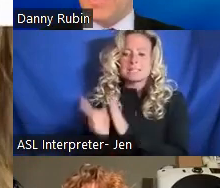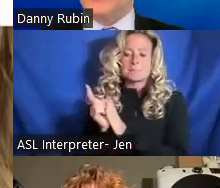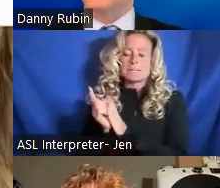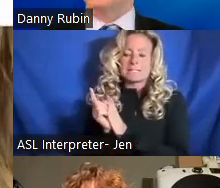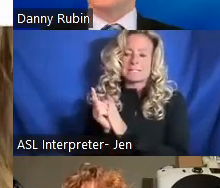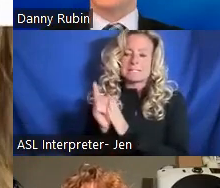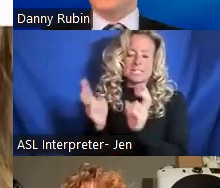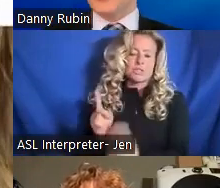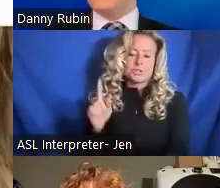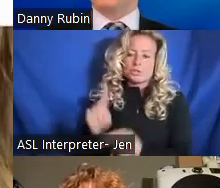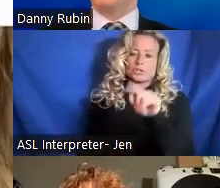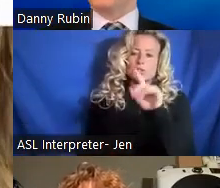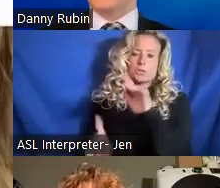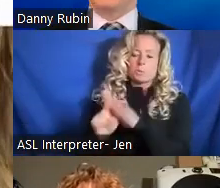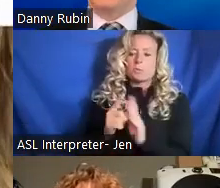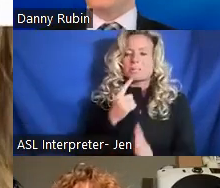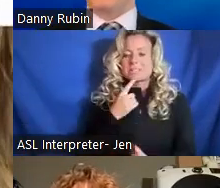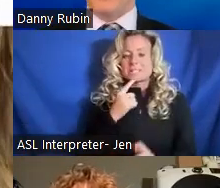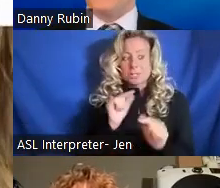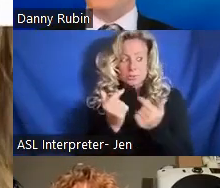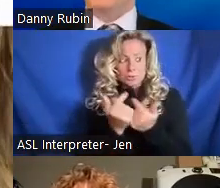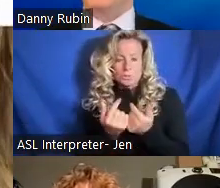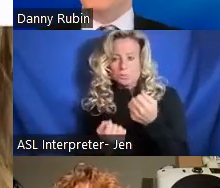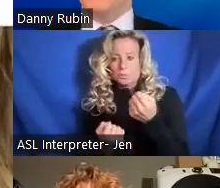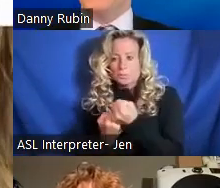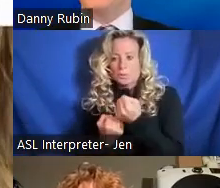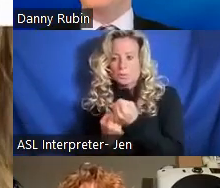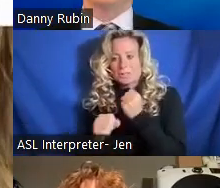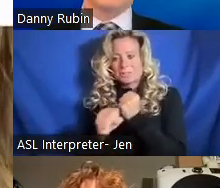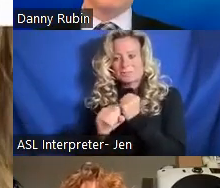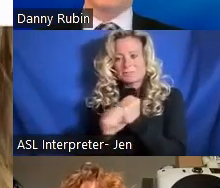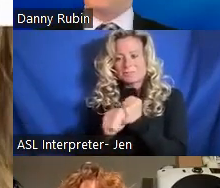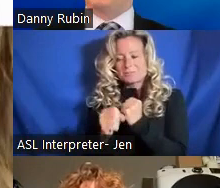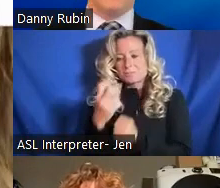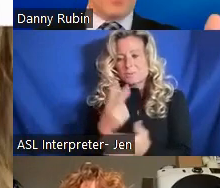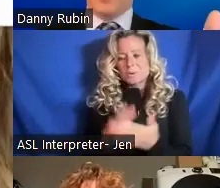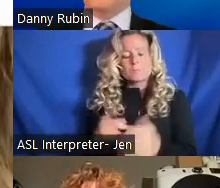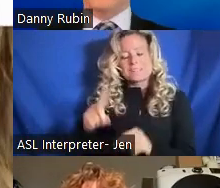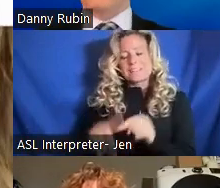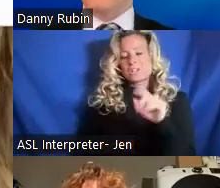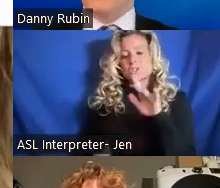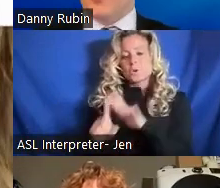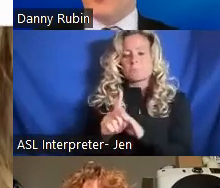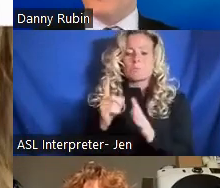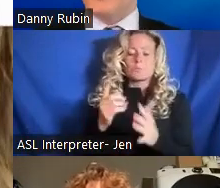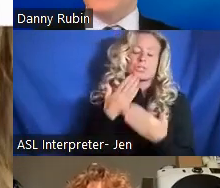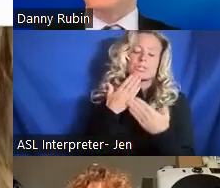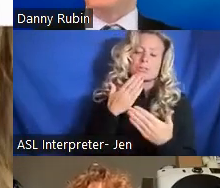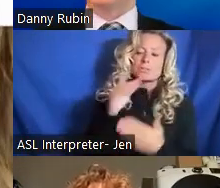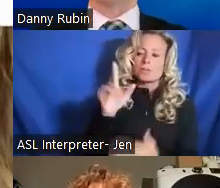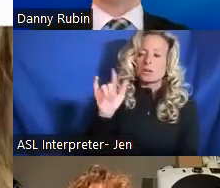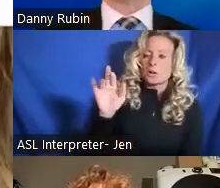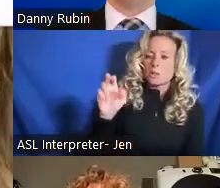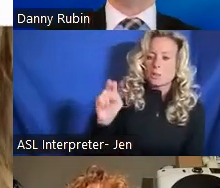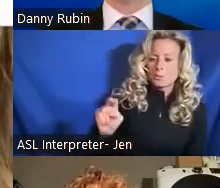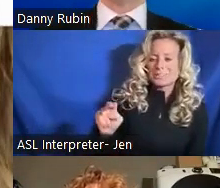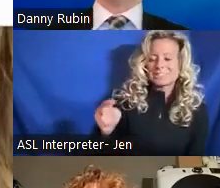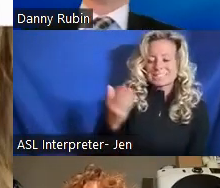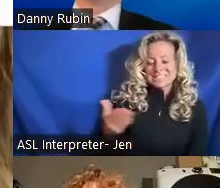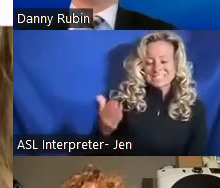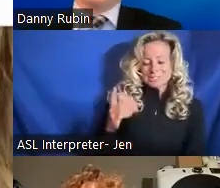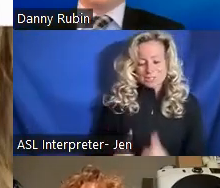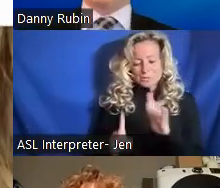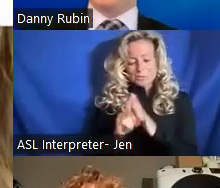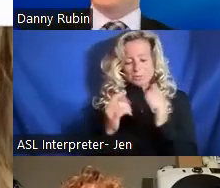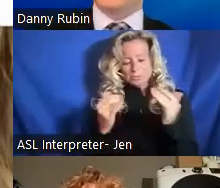and wasn't able to make it. So I just wanted to say to the group, because we were promoting both, that she's unable to come, but we're so grateful Lauren is able to come,